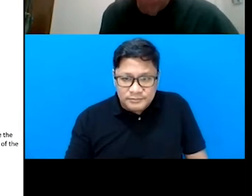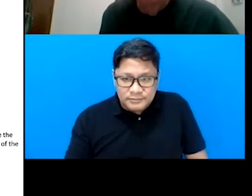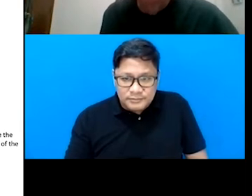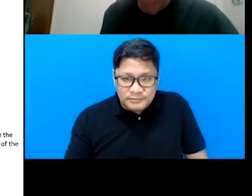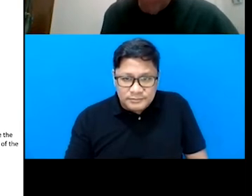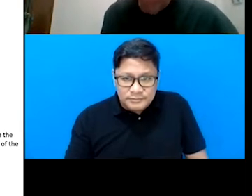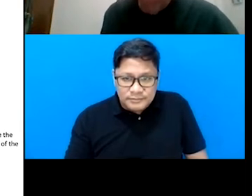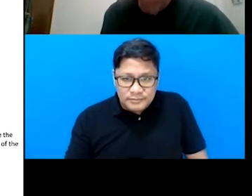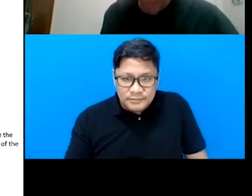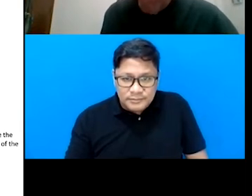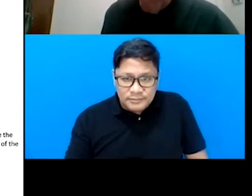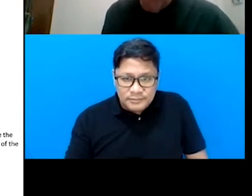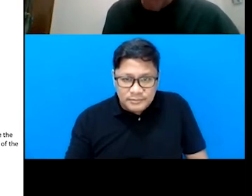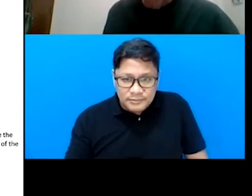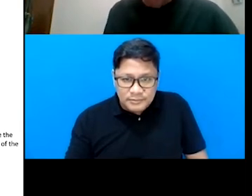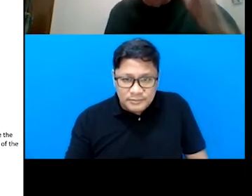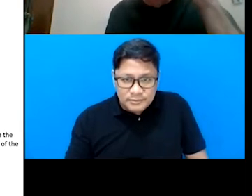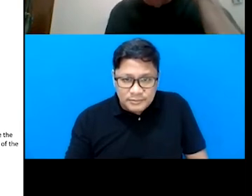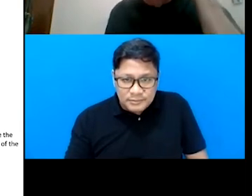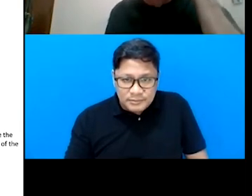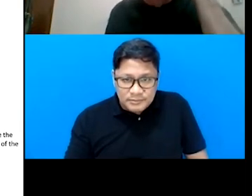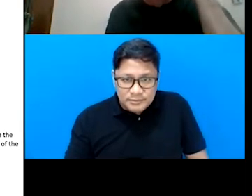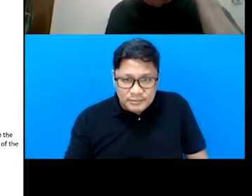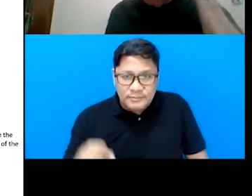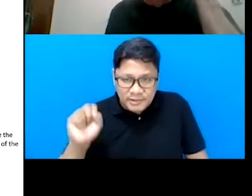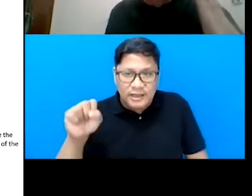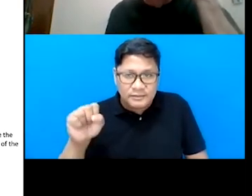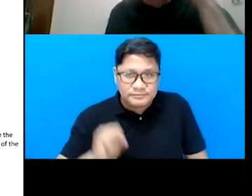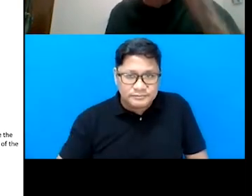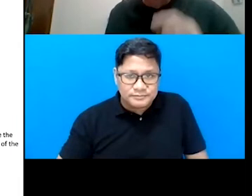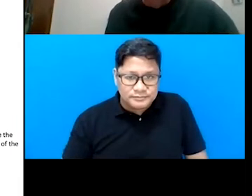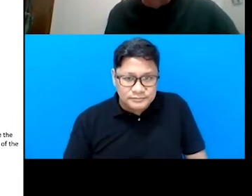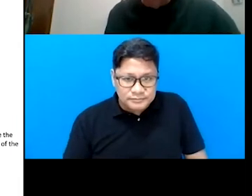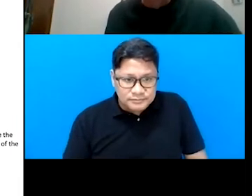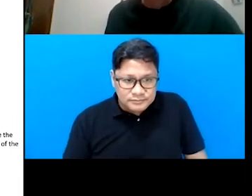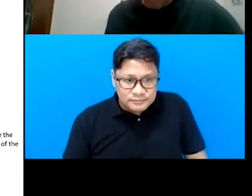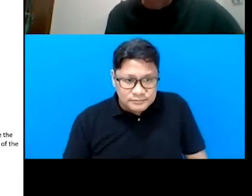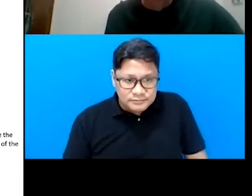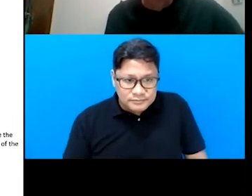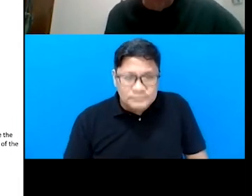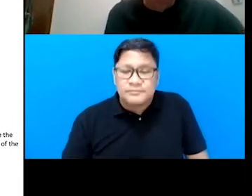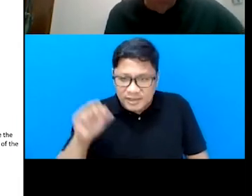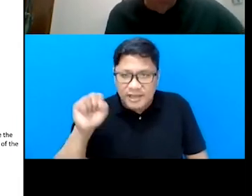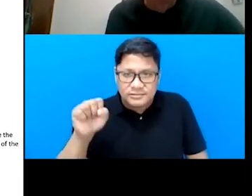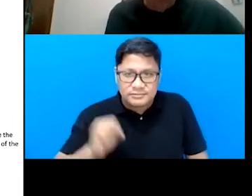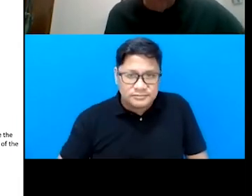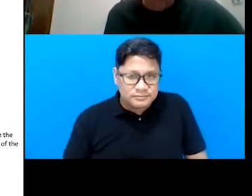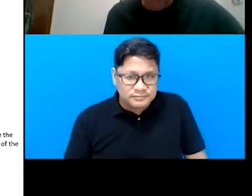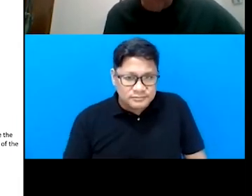So add Patrick. Yeah, Patrick's hair is black. yeah.